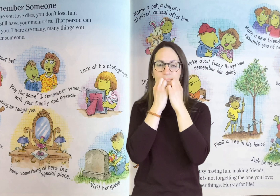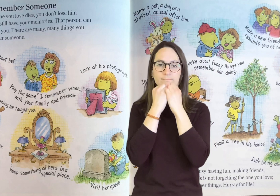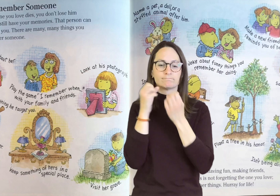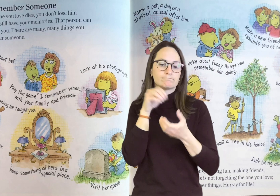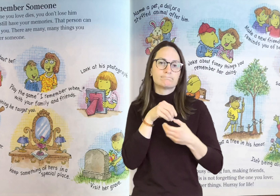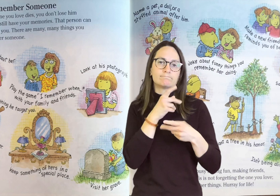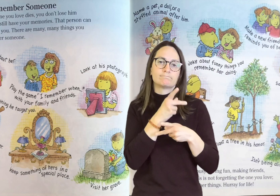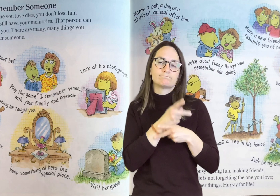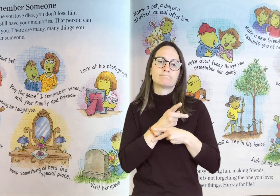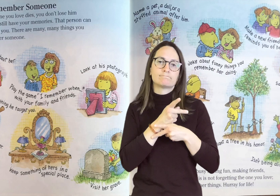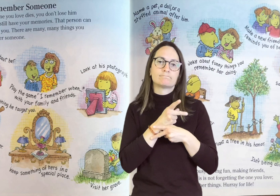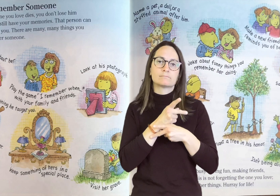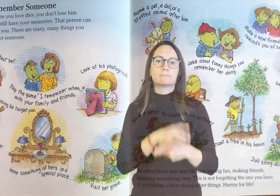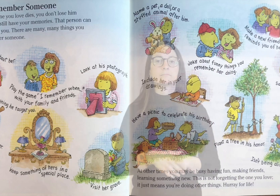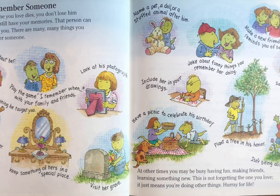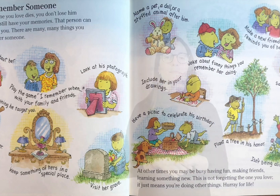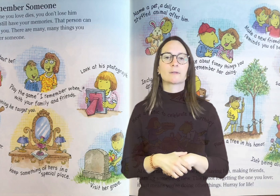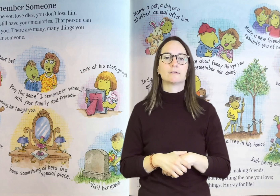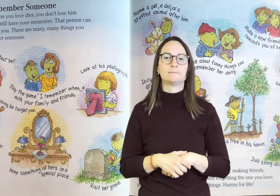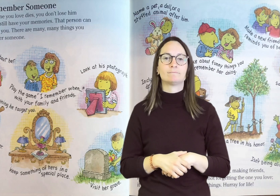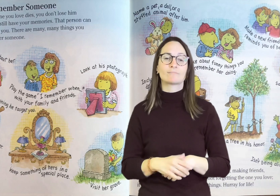Keep something of hers in a special place.